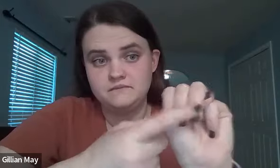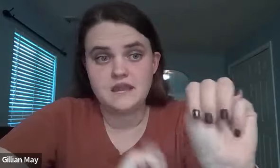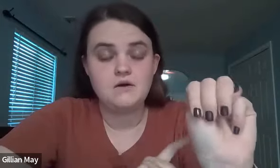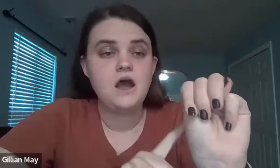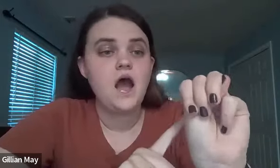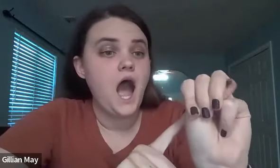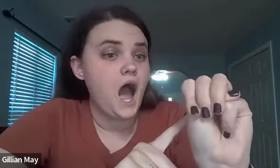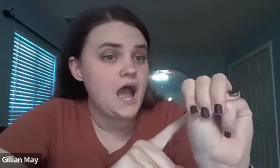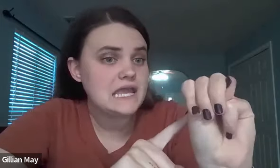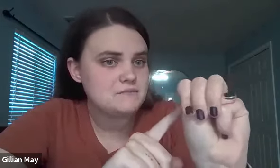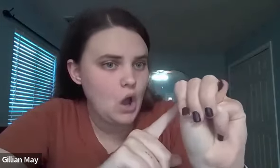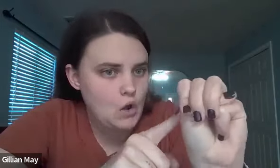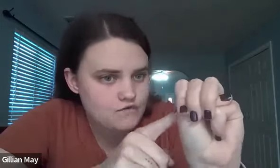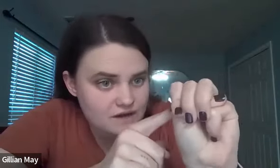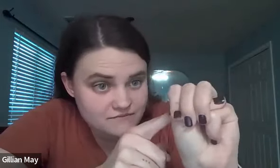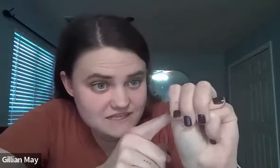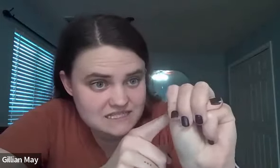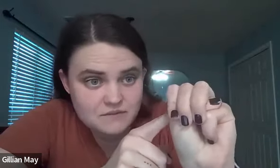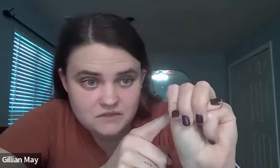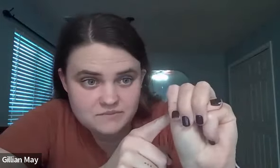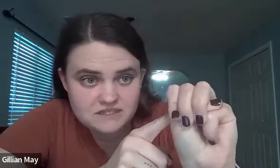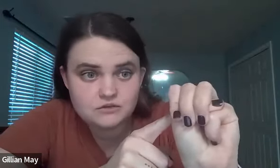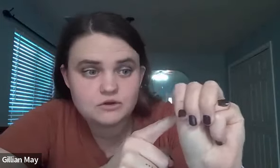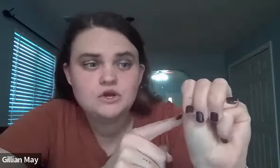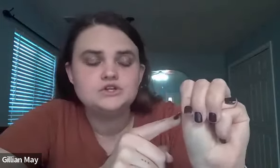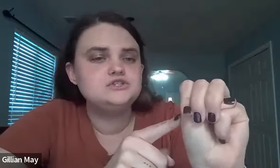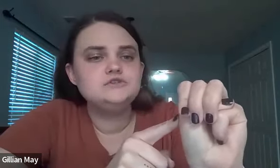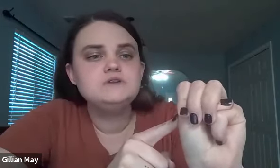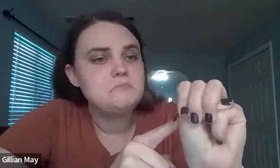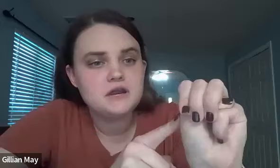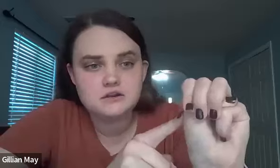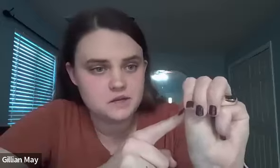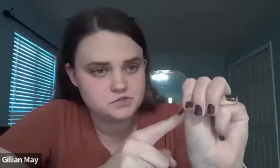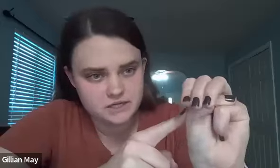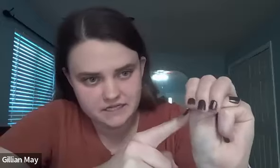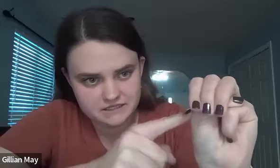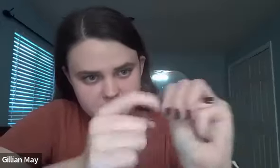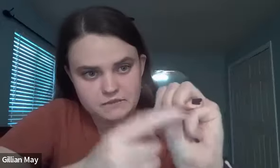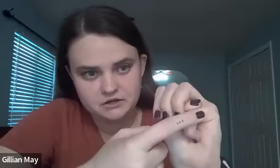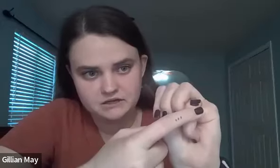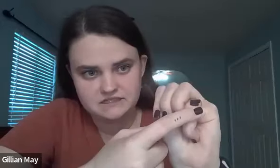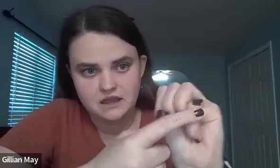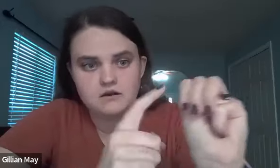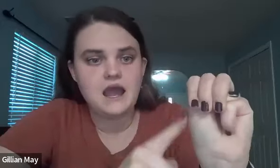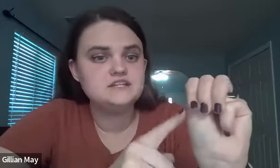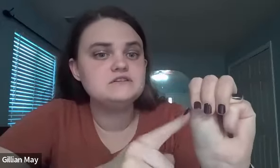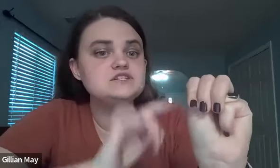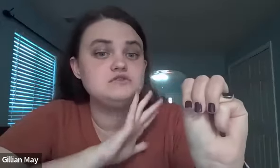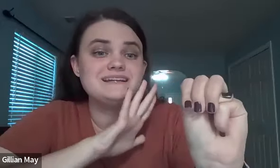Now, I am overemphasizing my thumb sticking through. Do not break your thumb trying to make your nail stick out. I do this so you guys